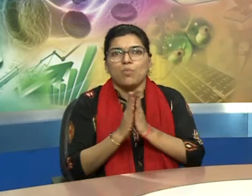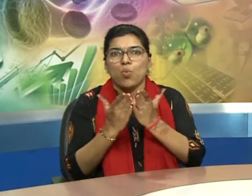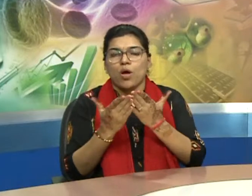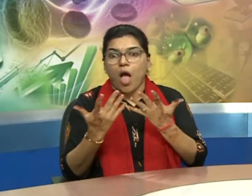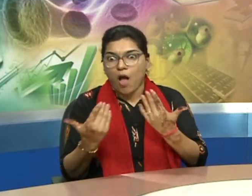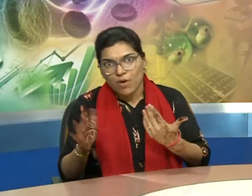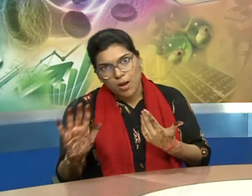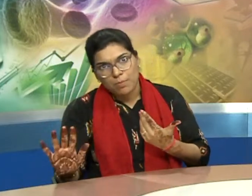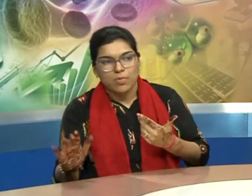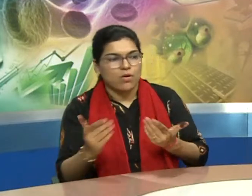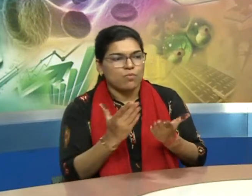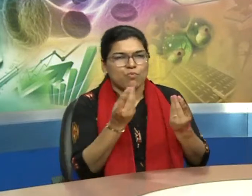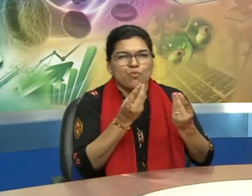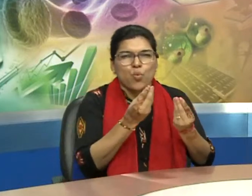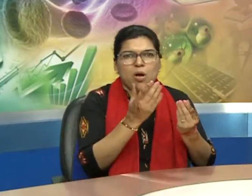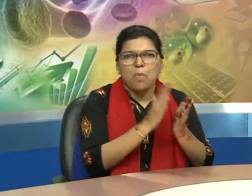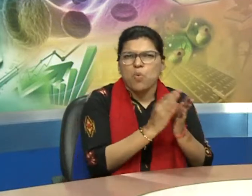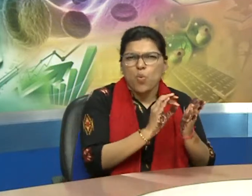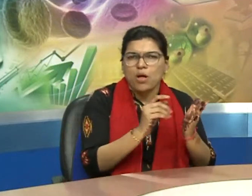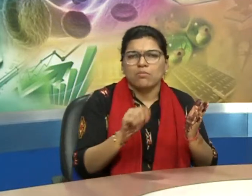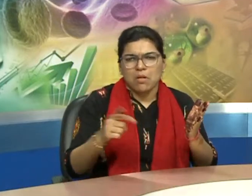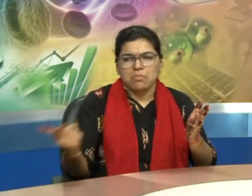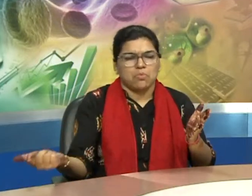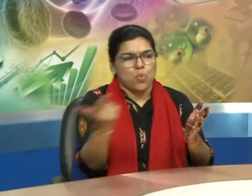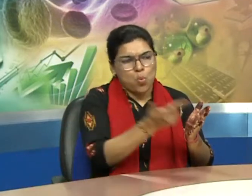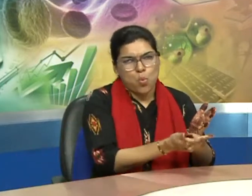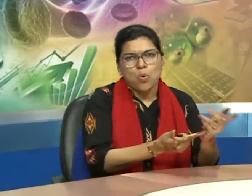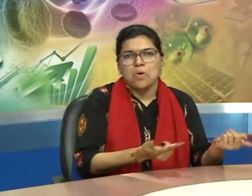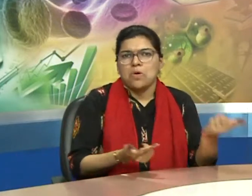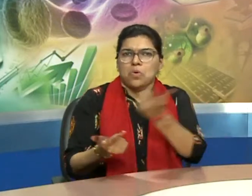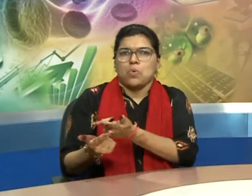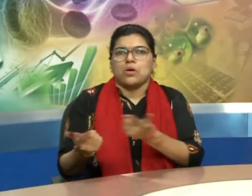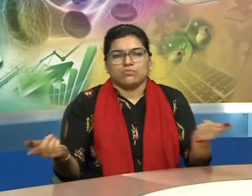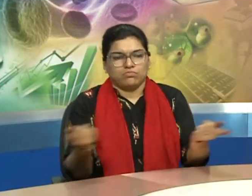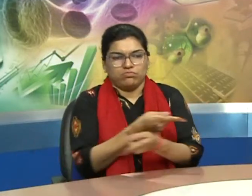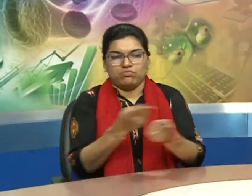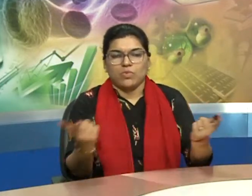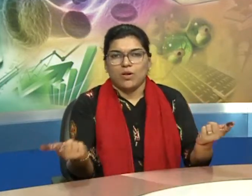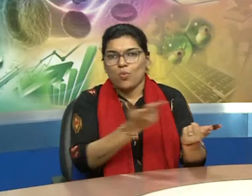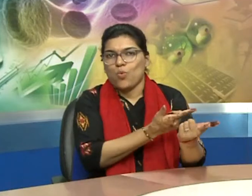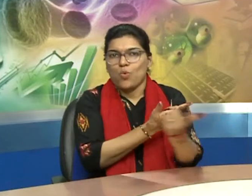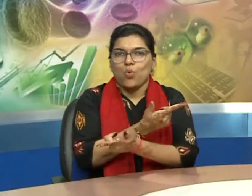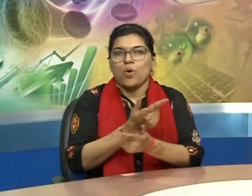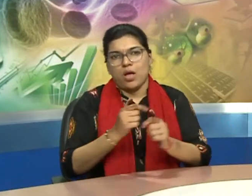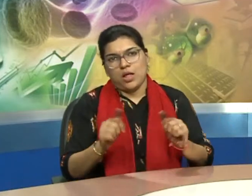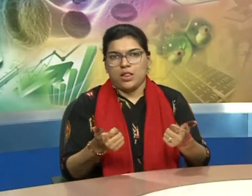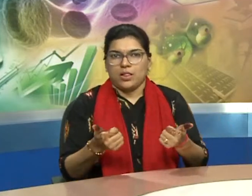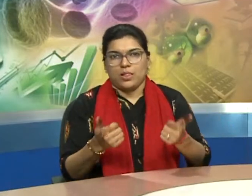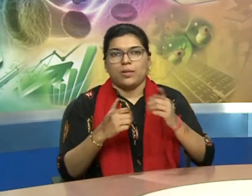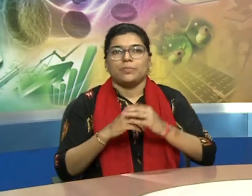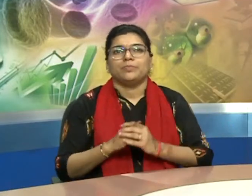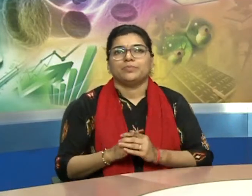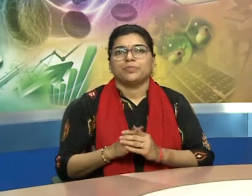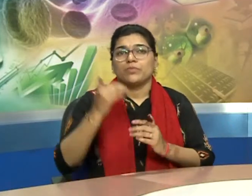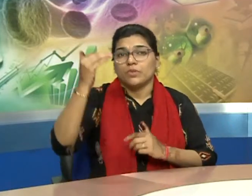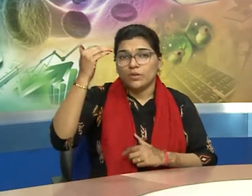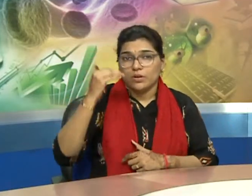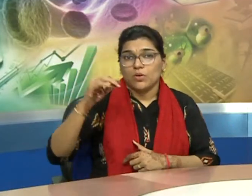interlibrary loan service. It explains that whenever there are 2 library or 3 library or